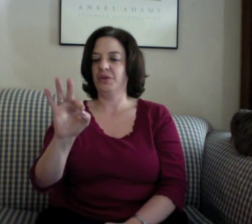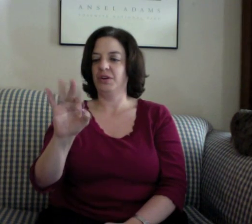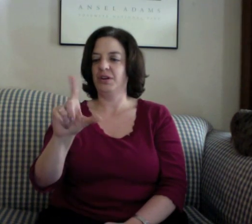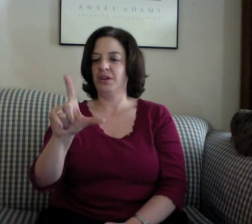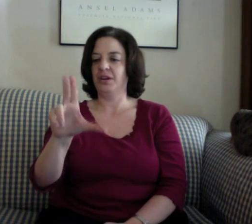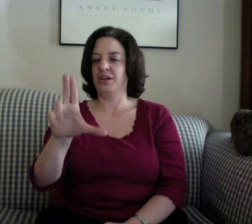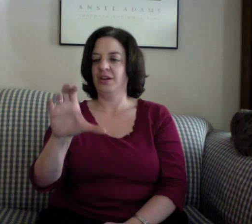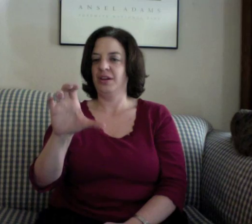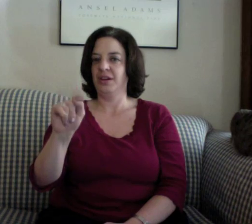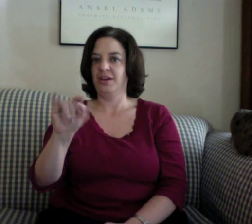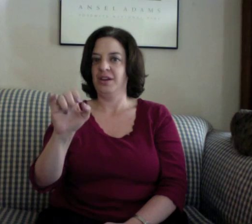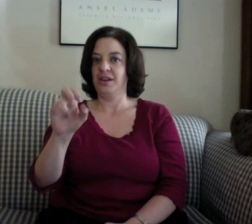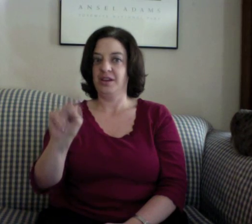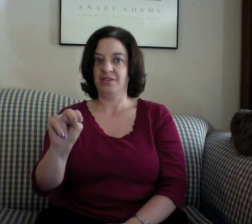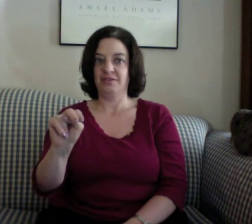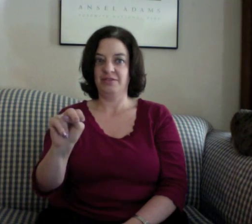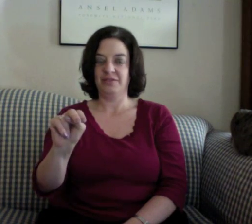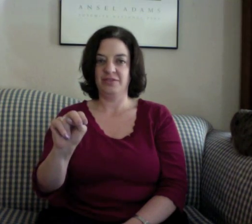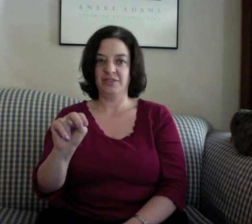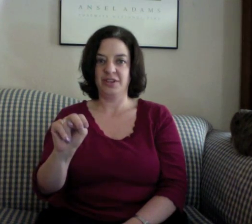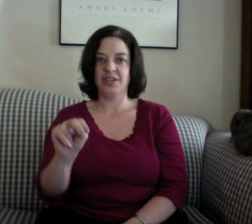That concept is called inflection.